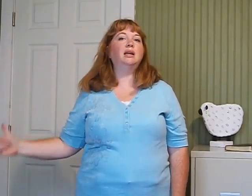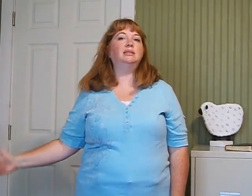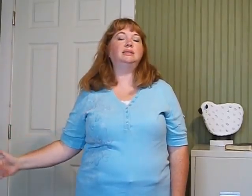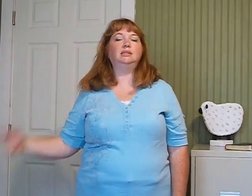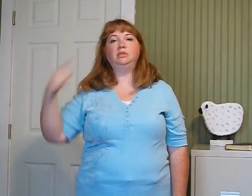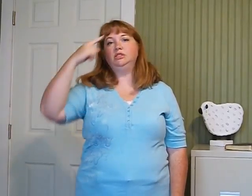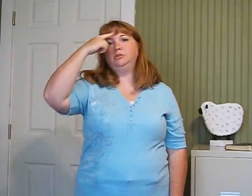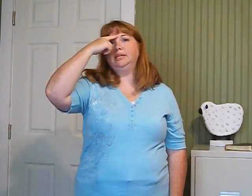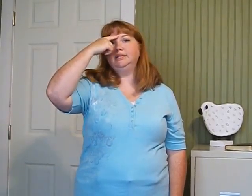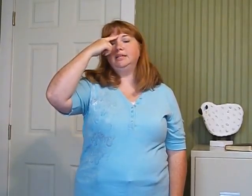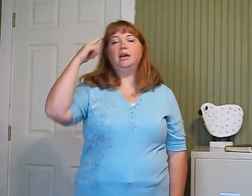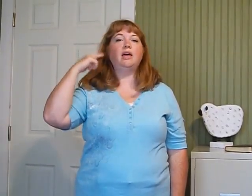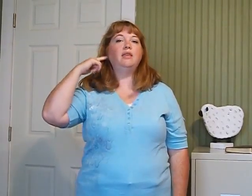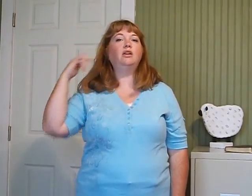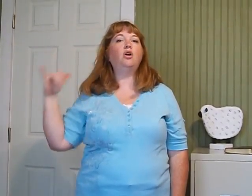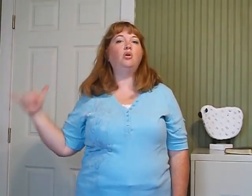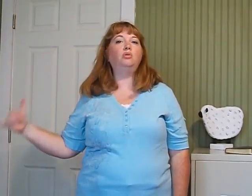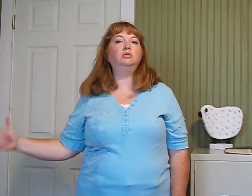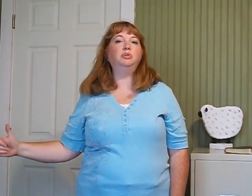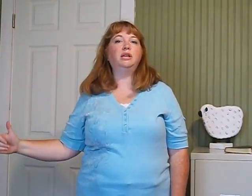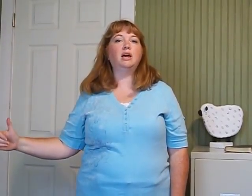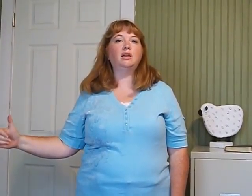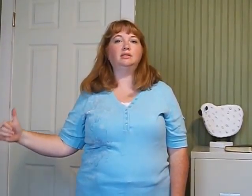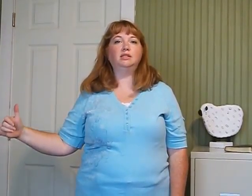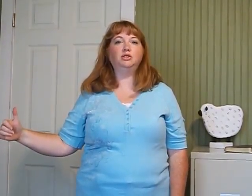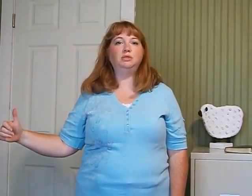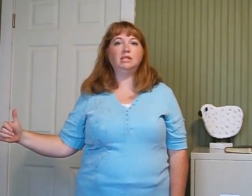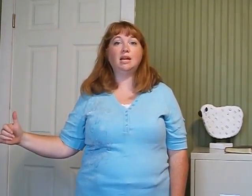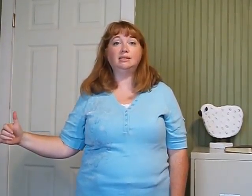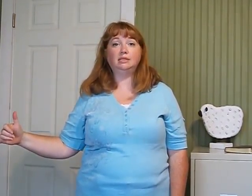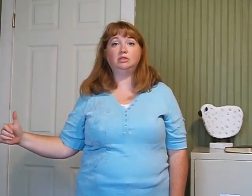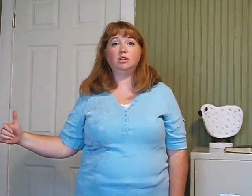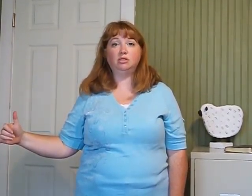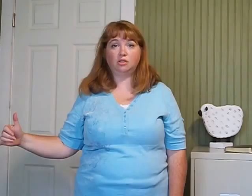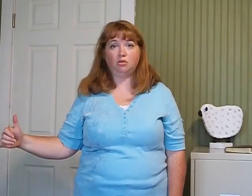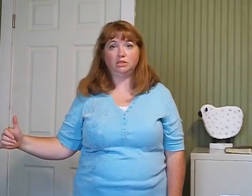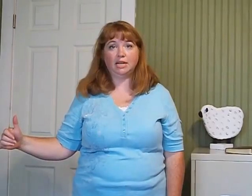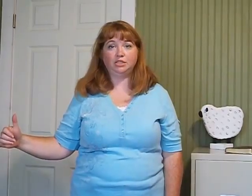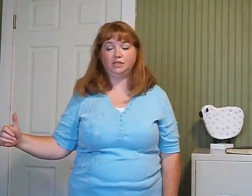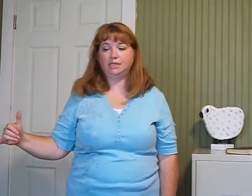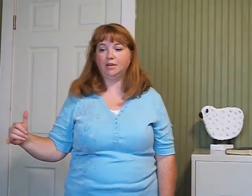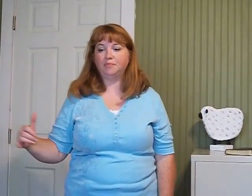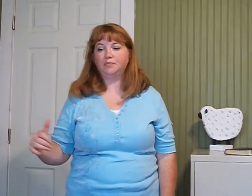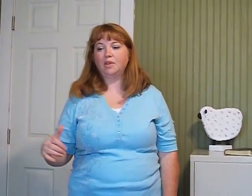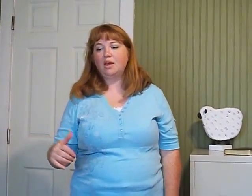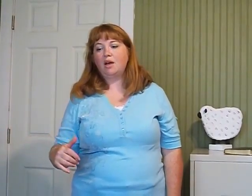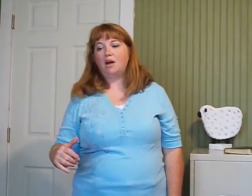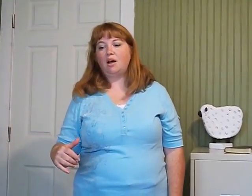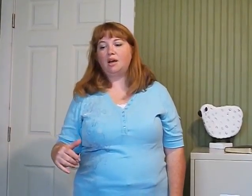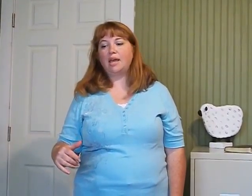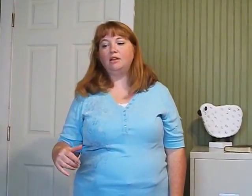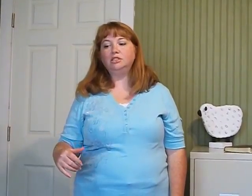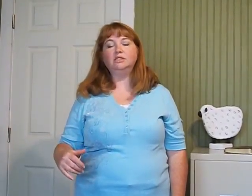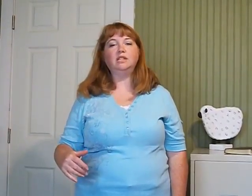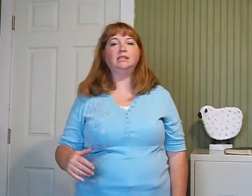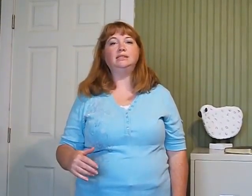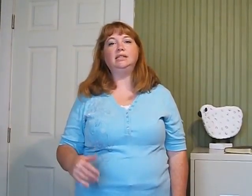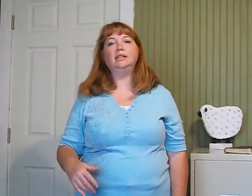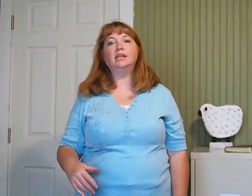Gupta dynasty. We do India and then gold because the Gupta dynasty was known as the Golden Age of India. Council of